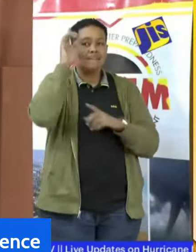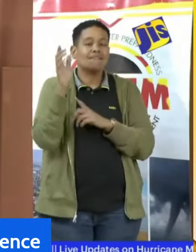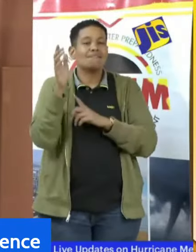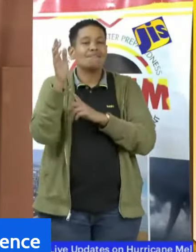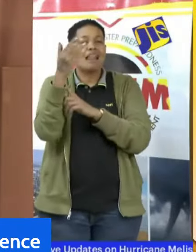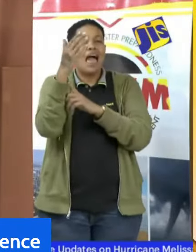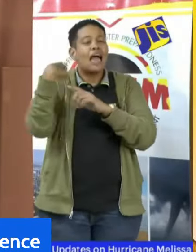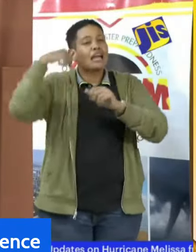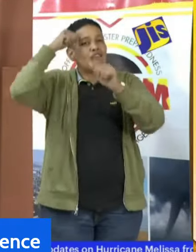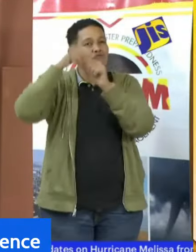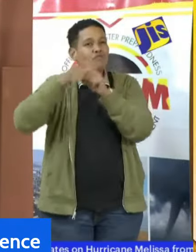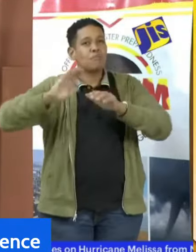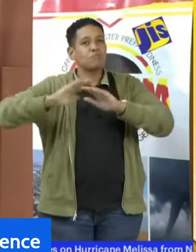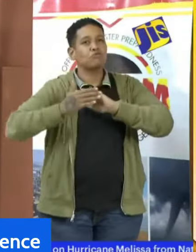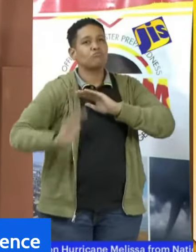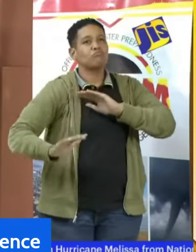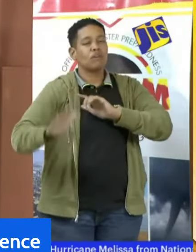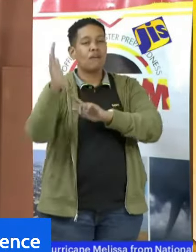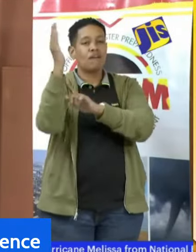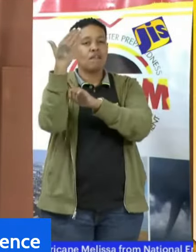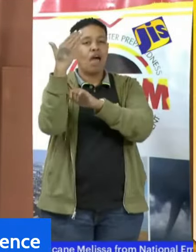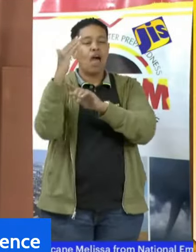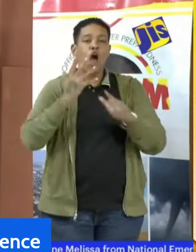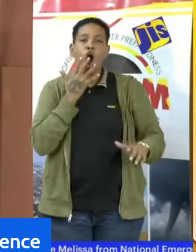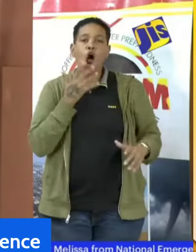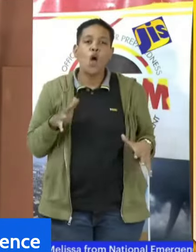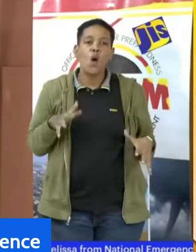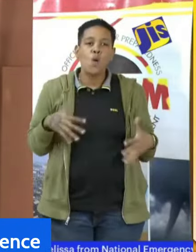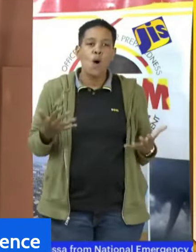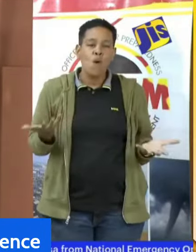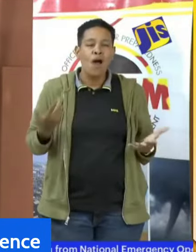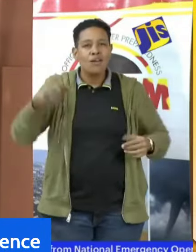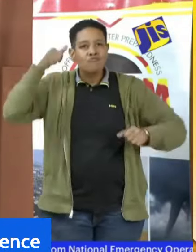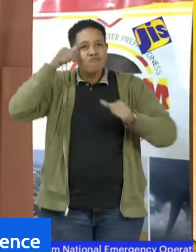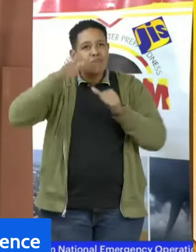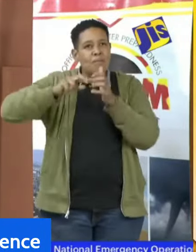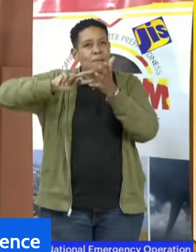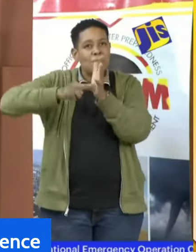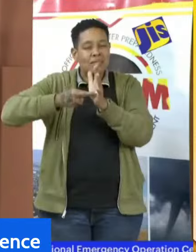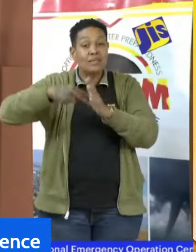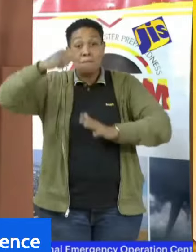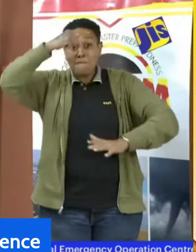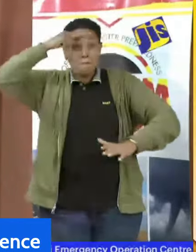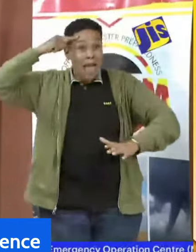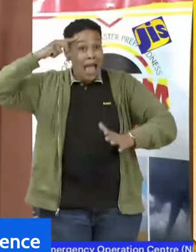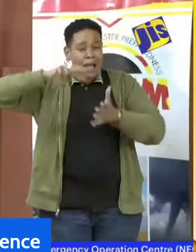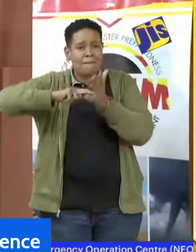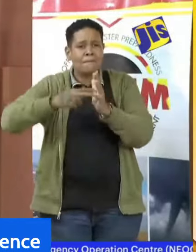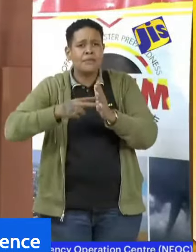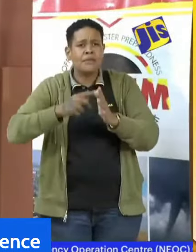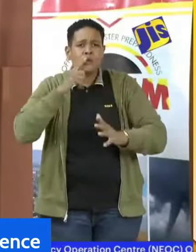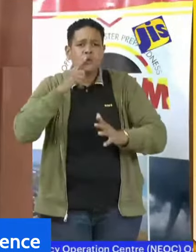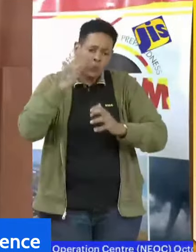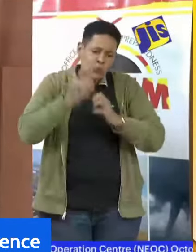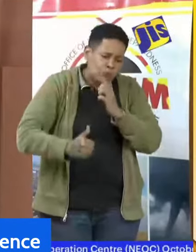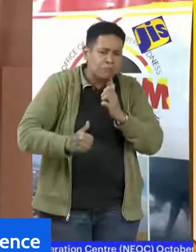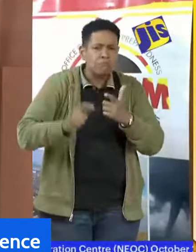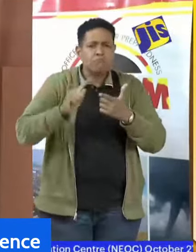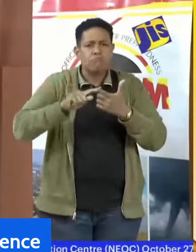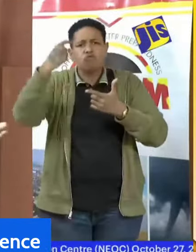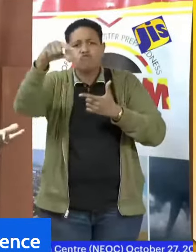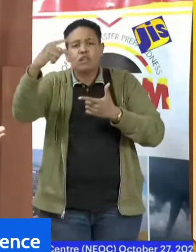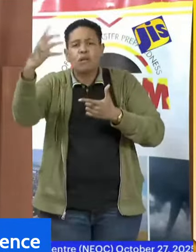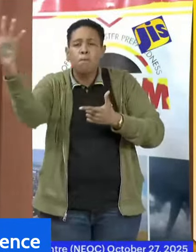our flag, and I remembered the colors of the flag. And I remember the black in the flag, which stands for hardship, the green for